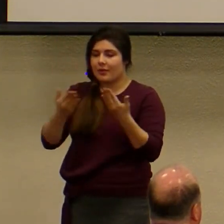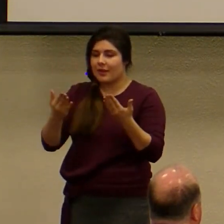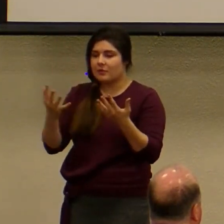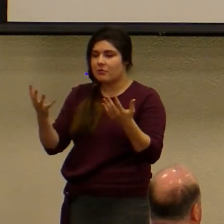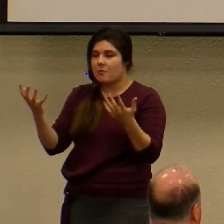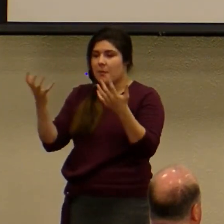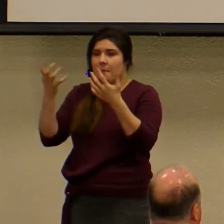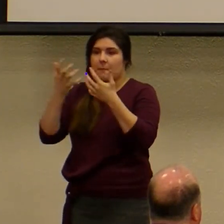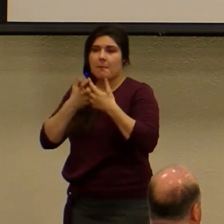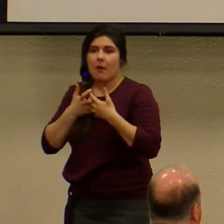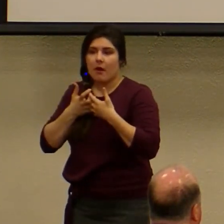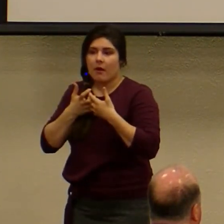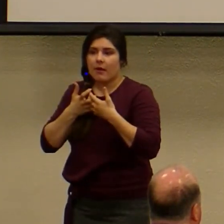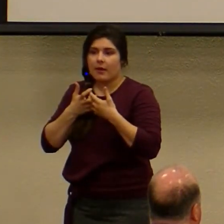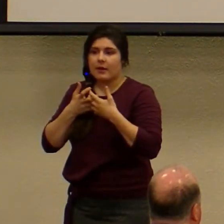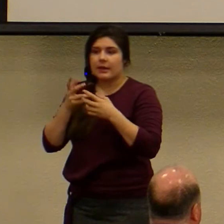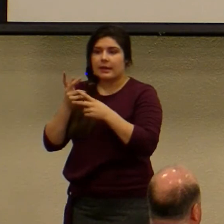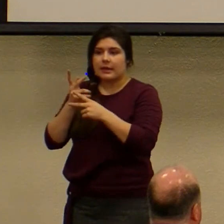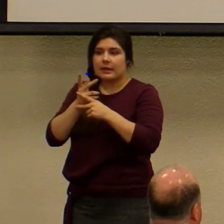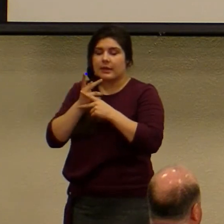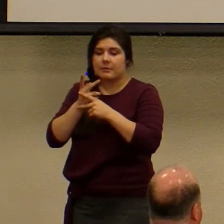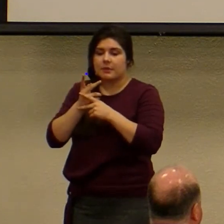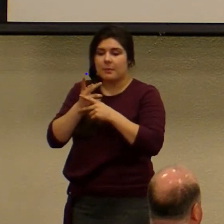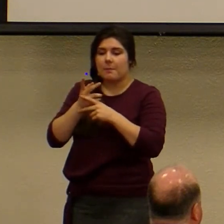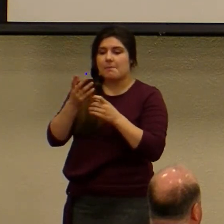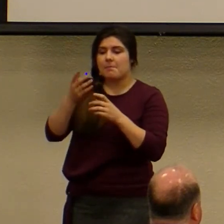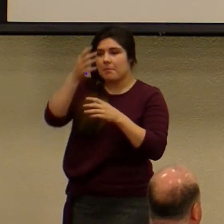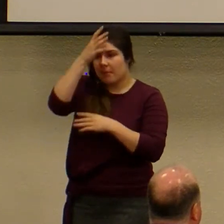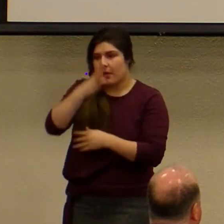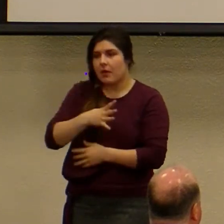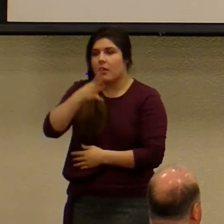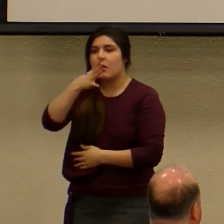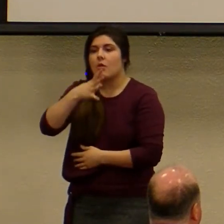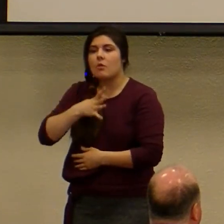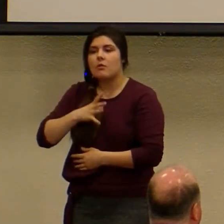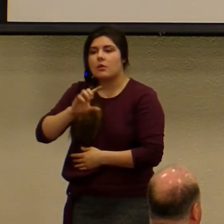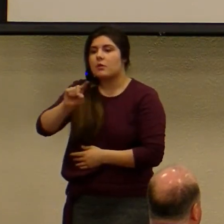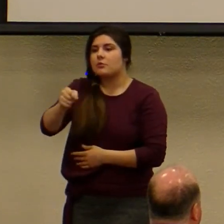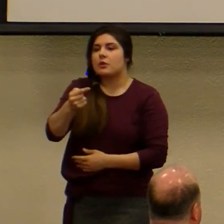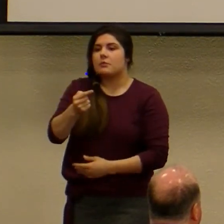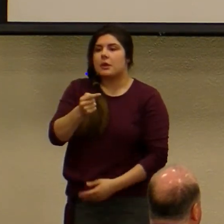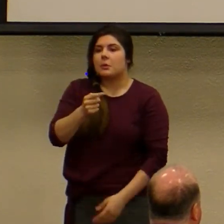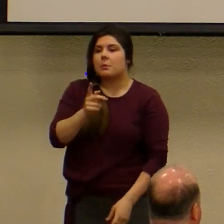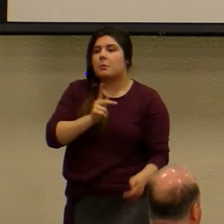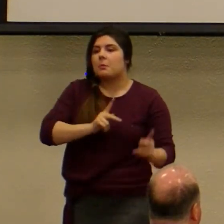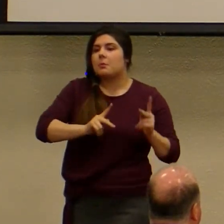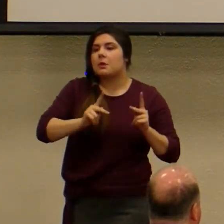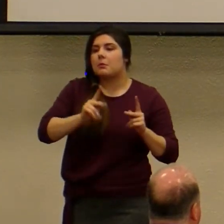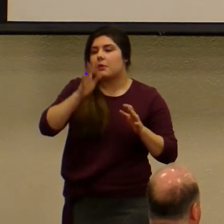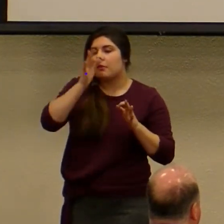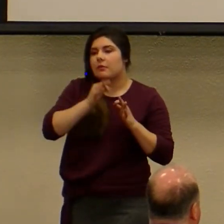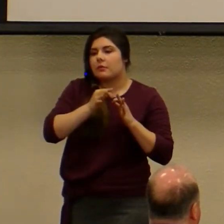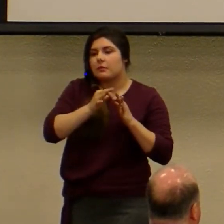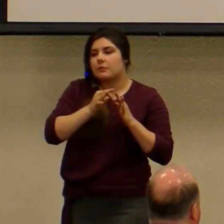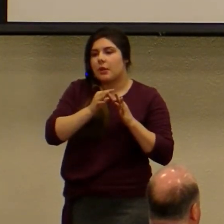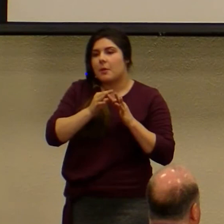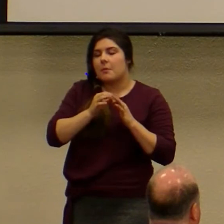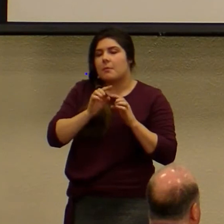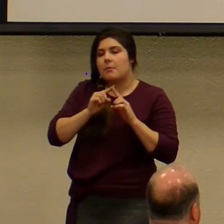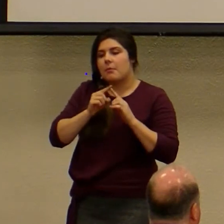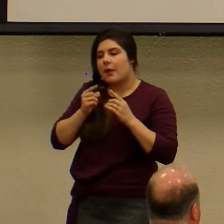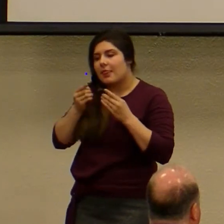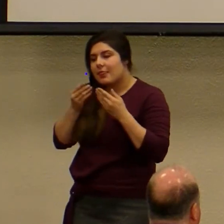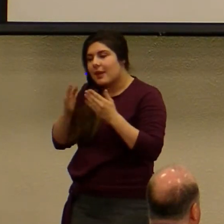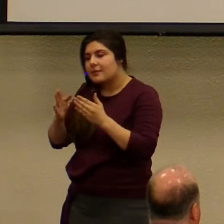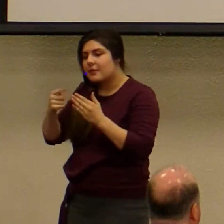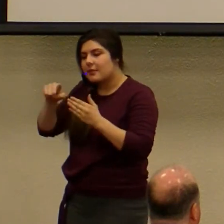together, keeps men and women from just being caricatures of the faith and allows them